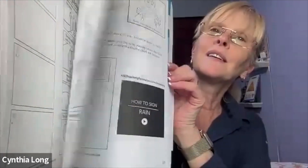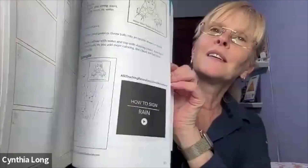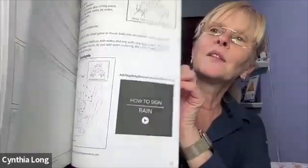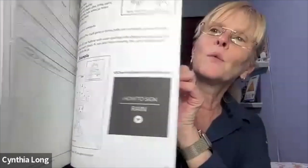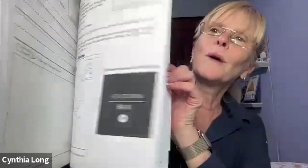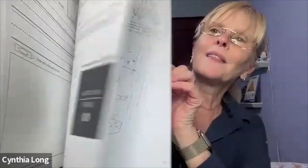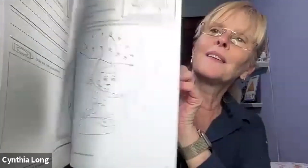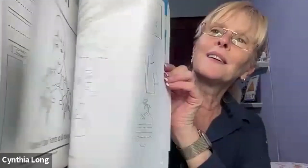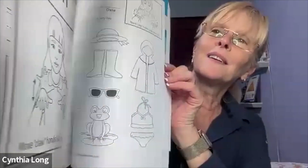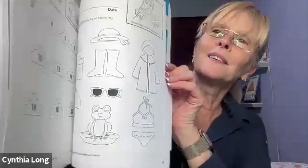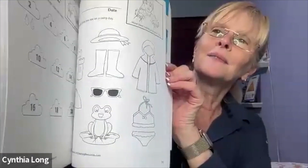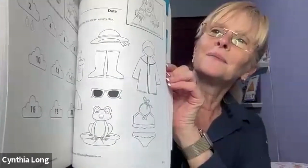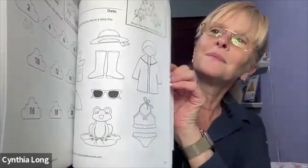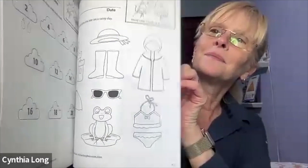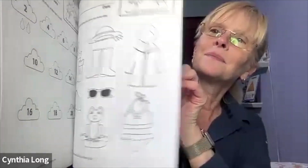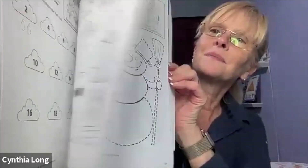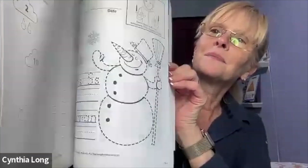the weather.